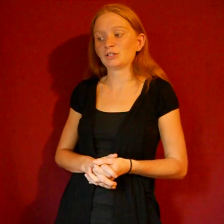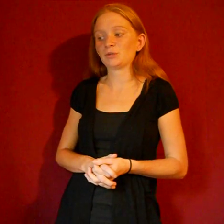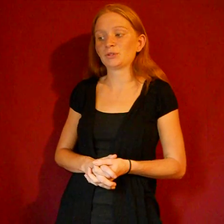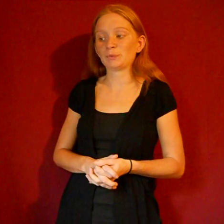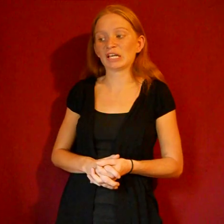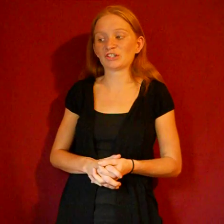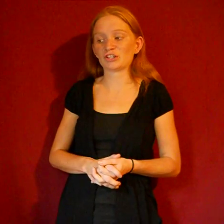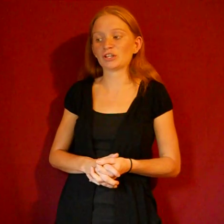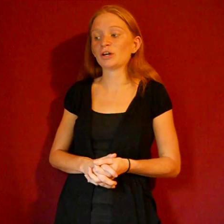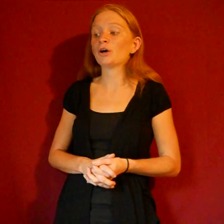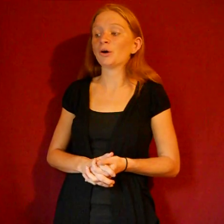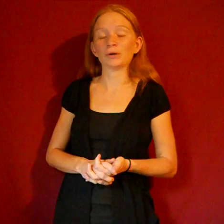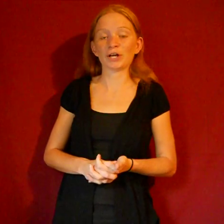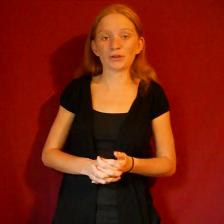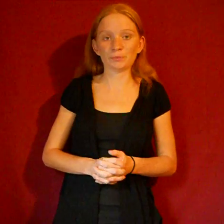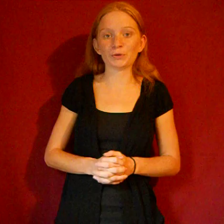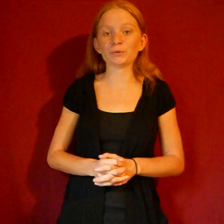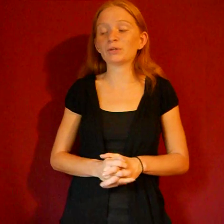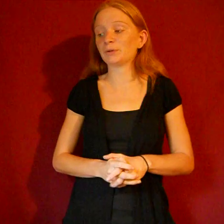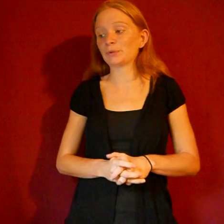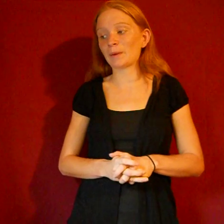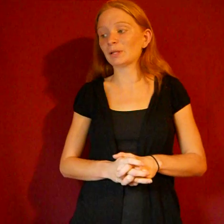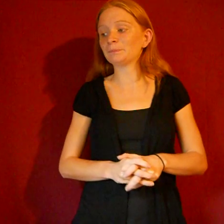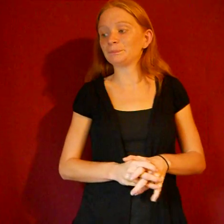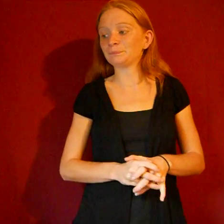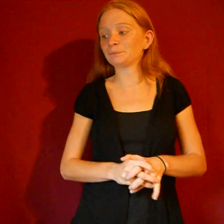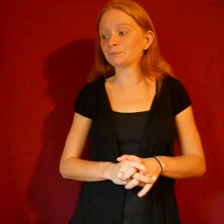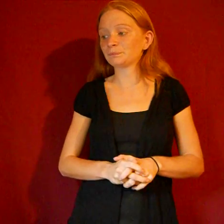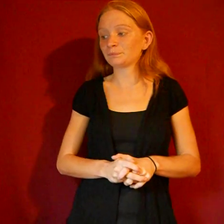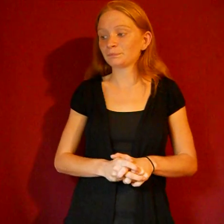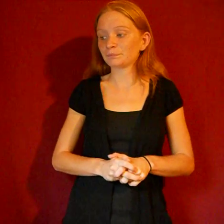to depression or another mood problem.